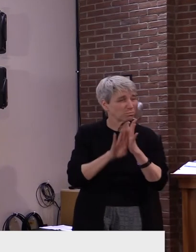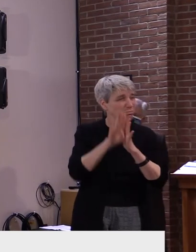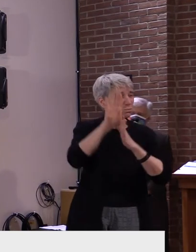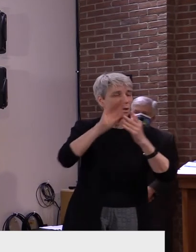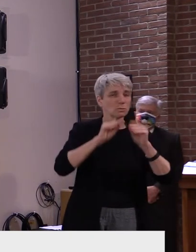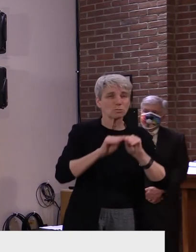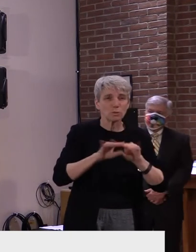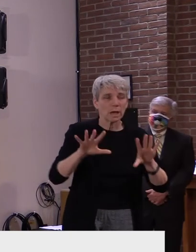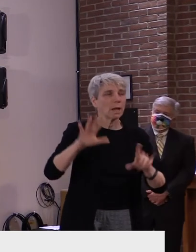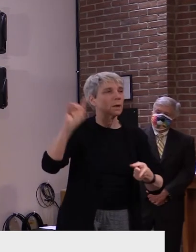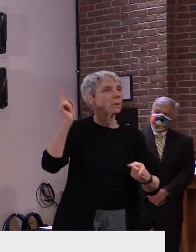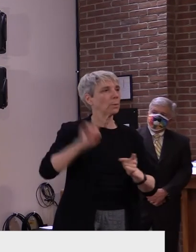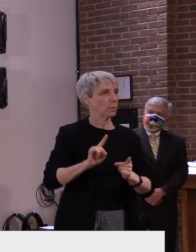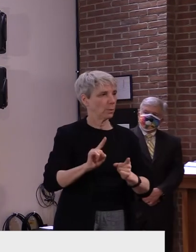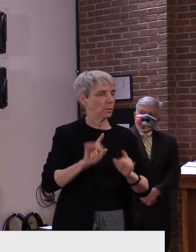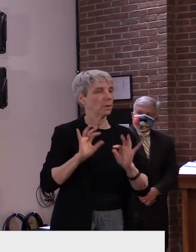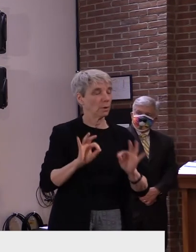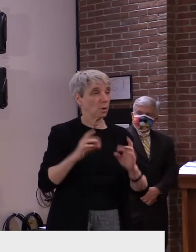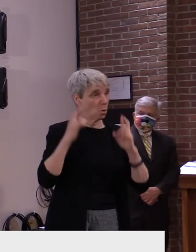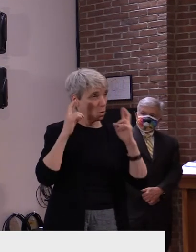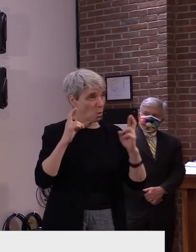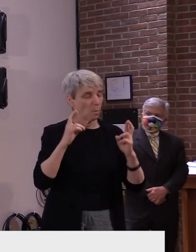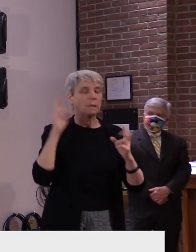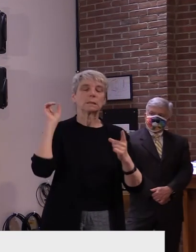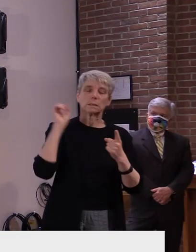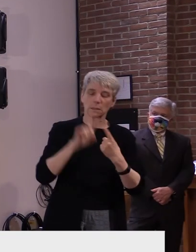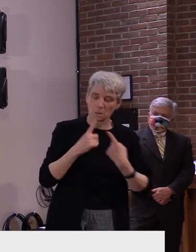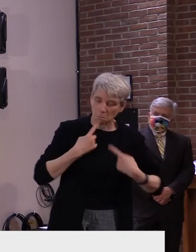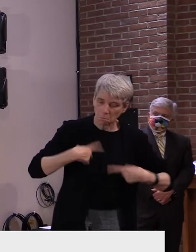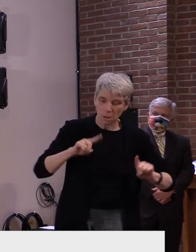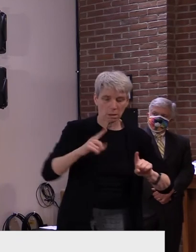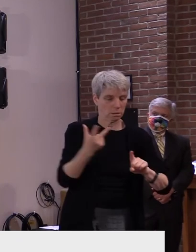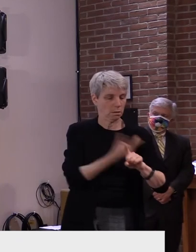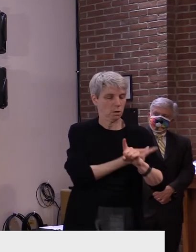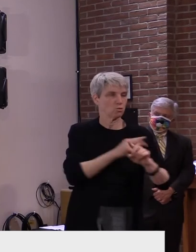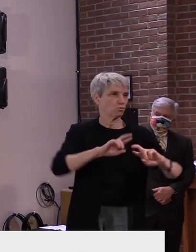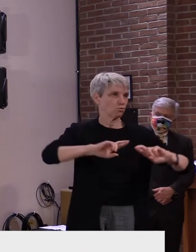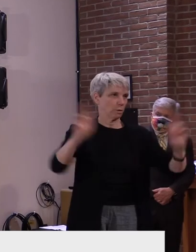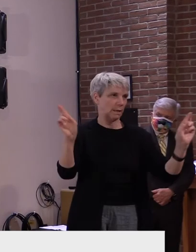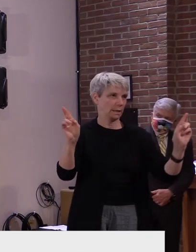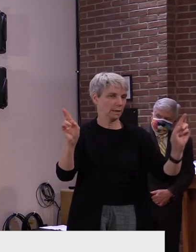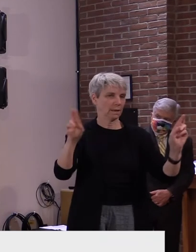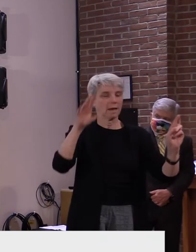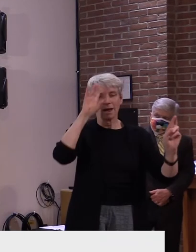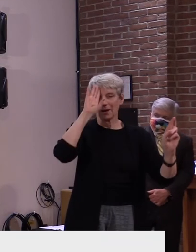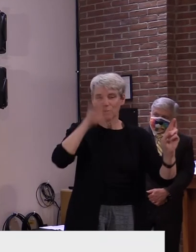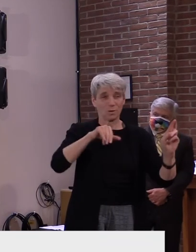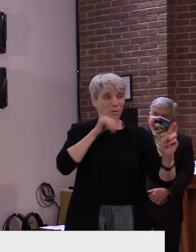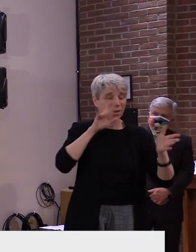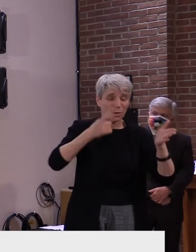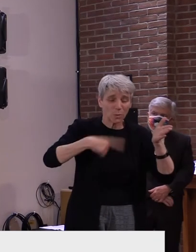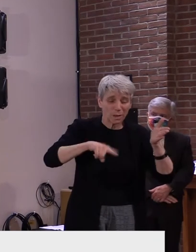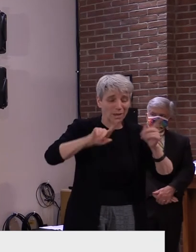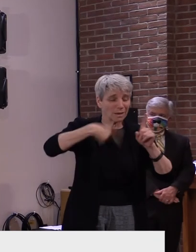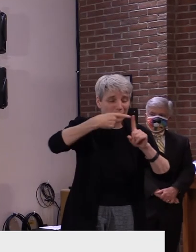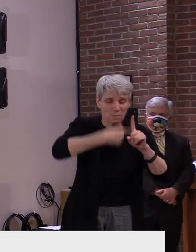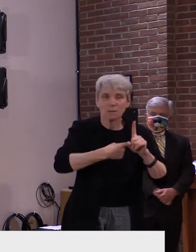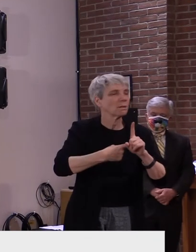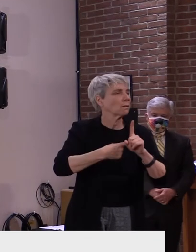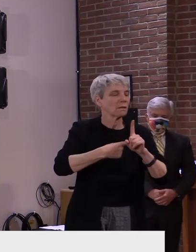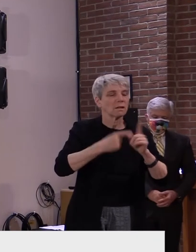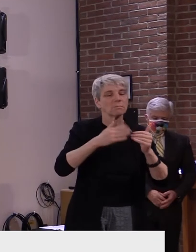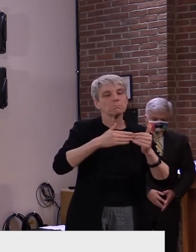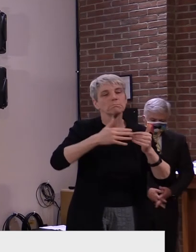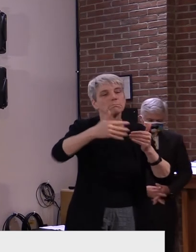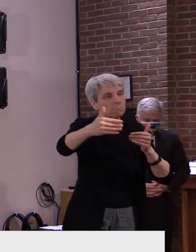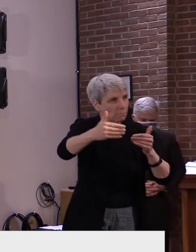virus in the coming months until we get a vaccine in place you know i know that's going to be a ways off but that's the goal we need